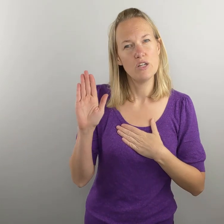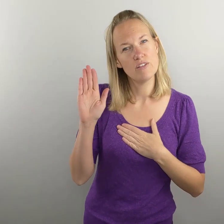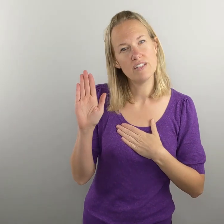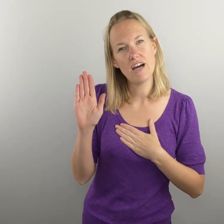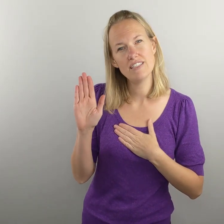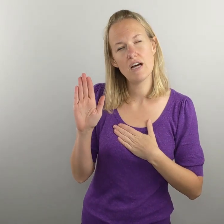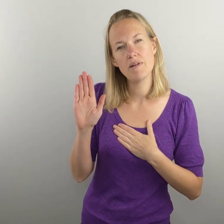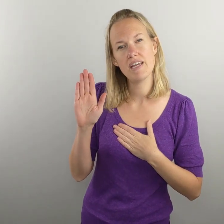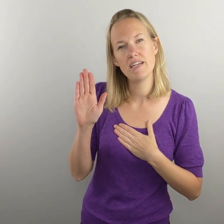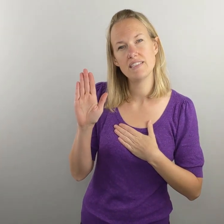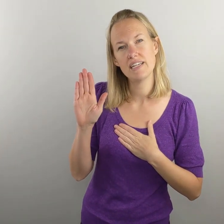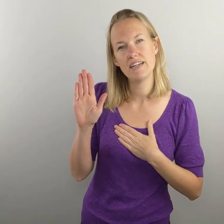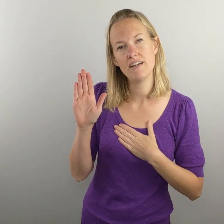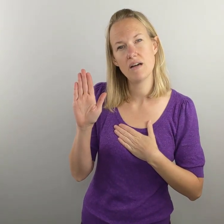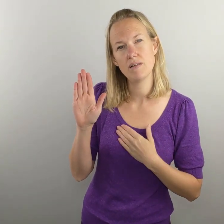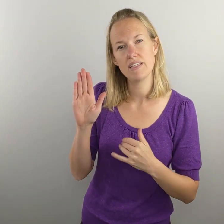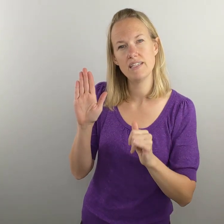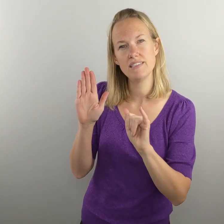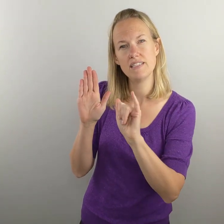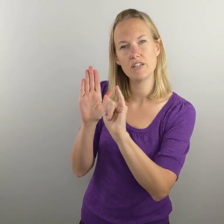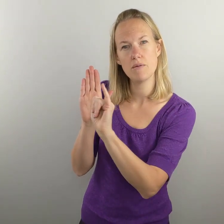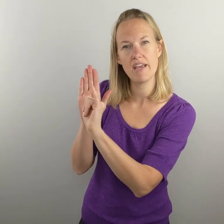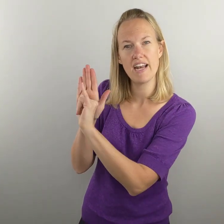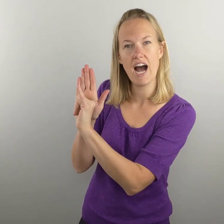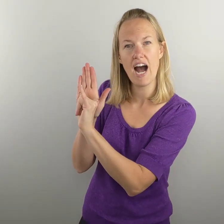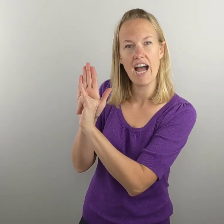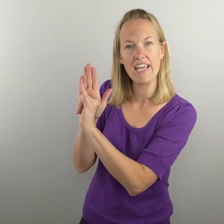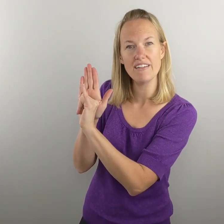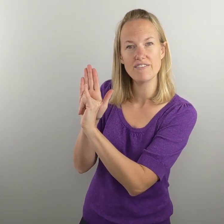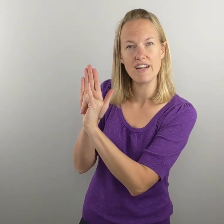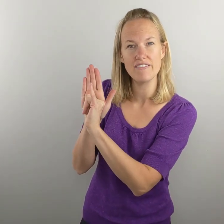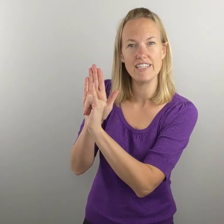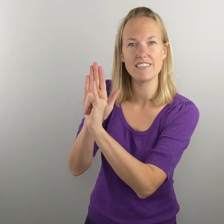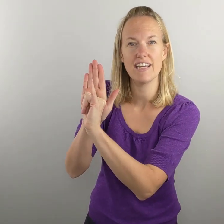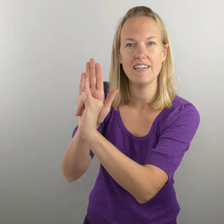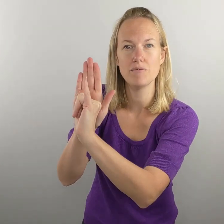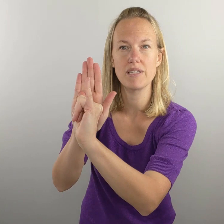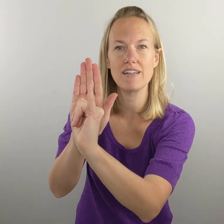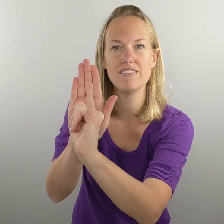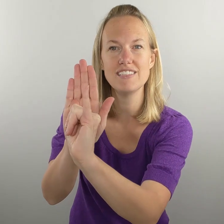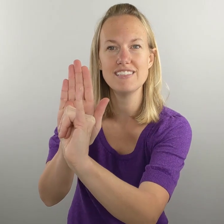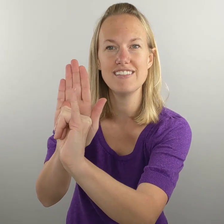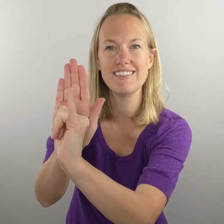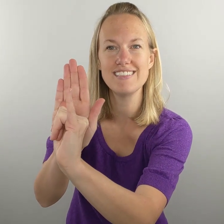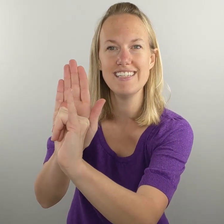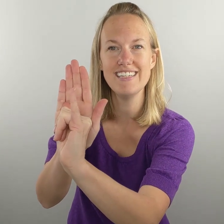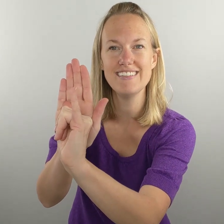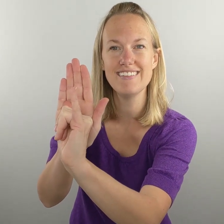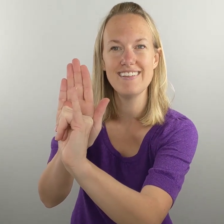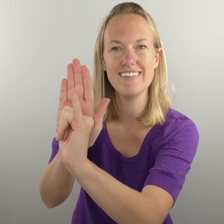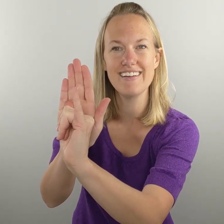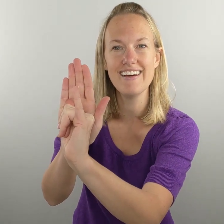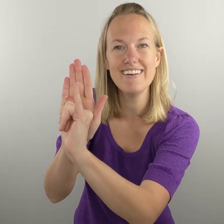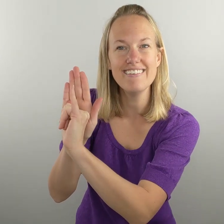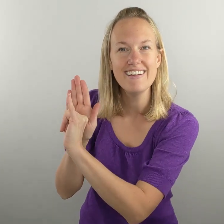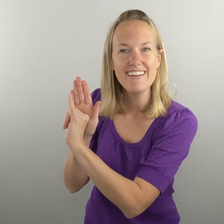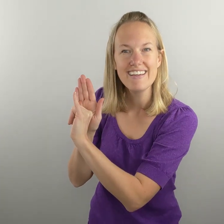have your non-dominant hand here, up like this, and you're gonna make an I in front of it, okay? I'll bring it closer so you can see it. There you go,